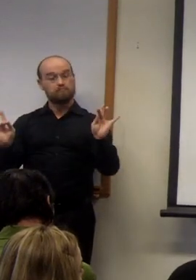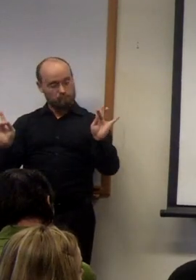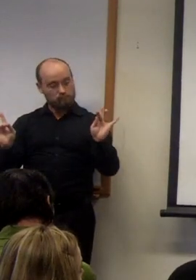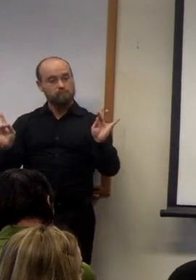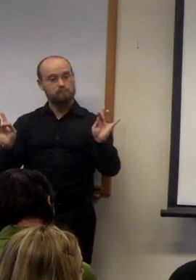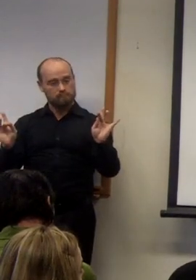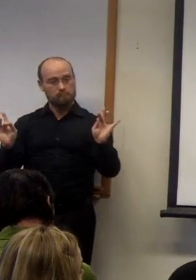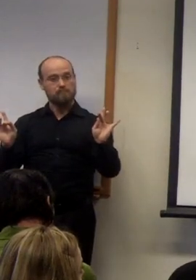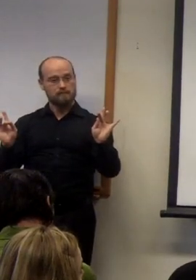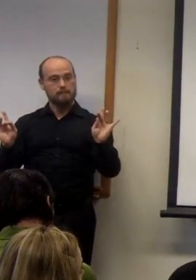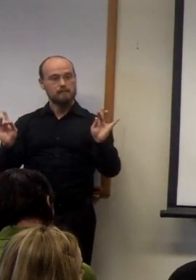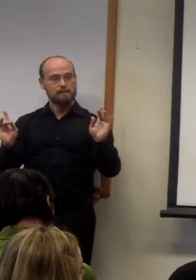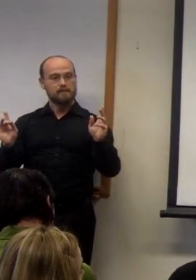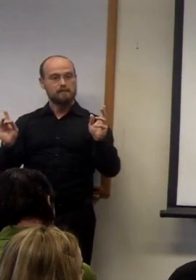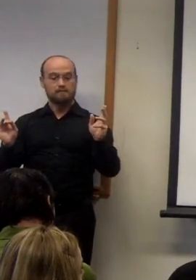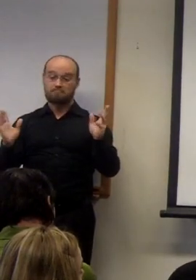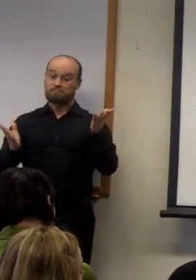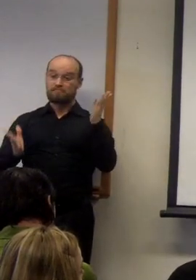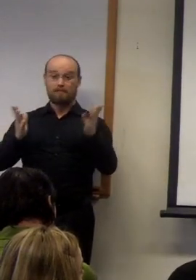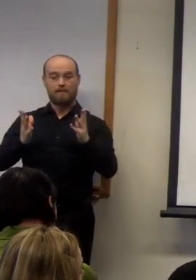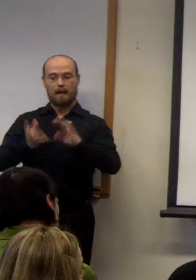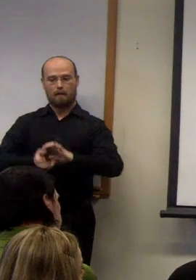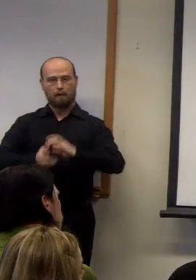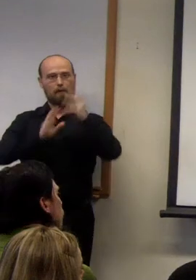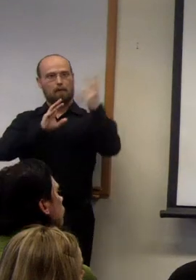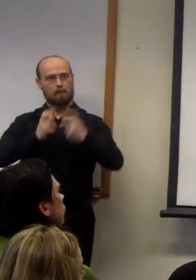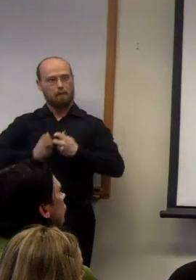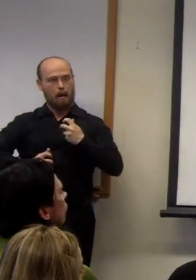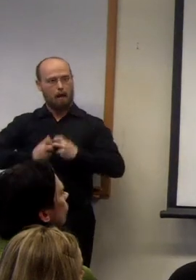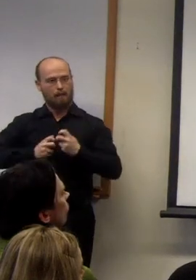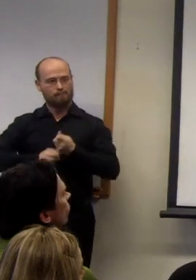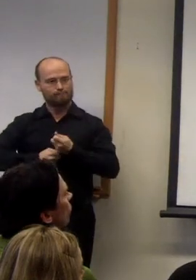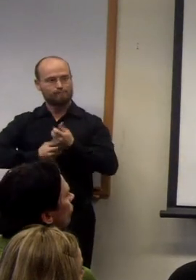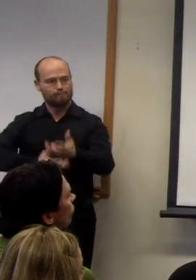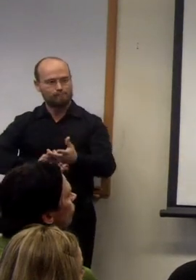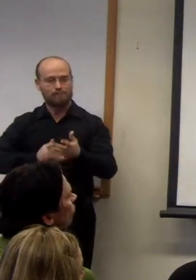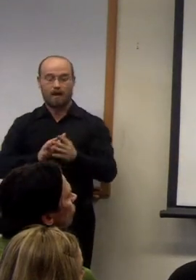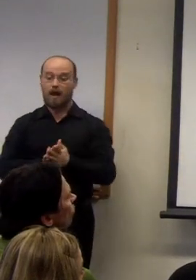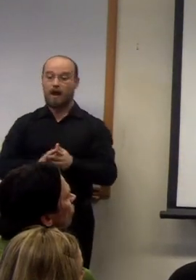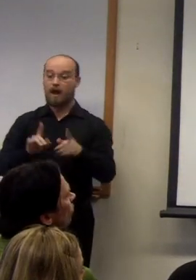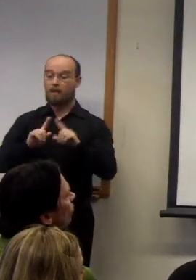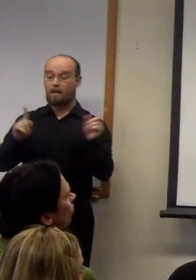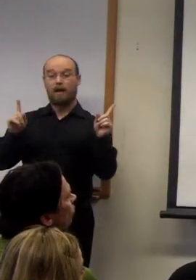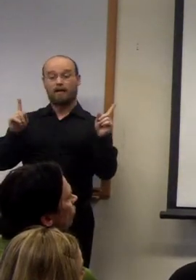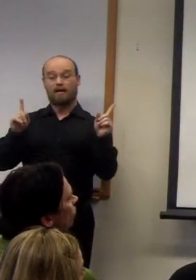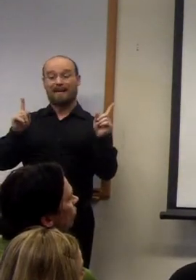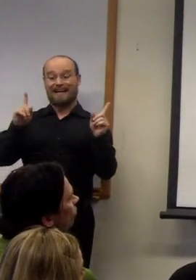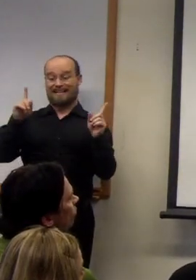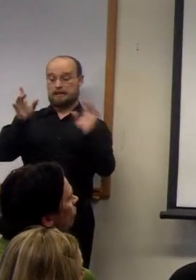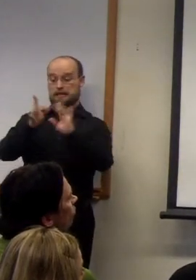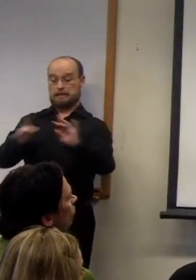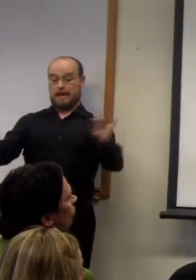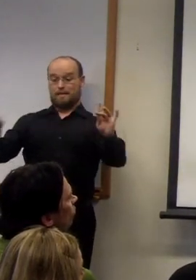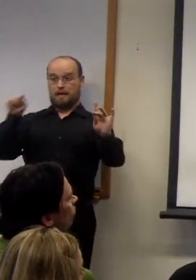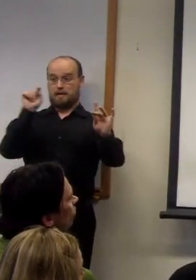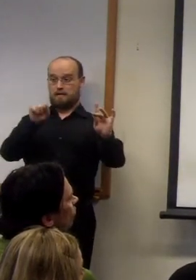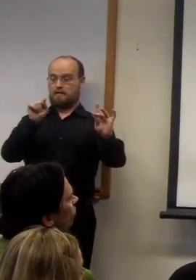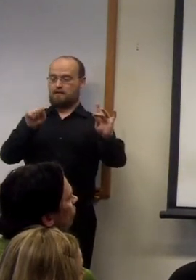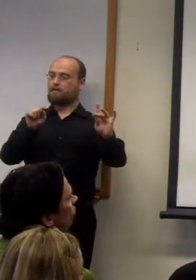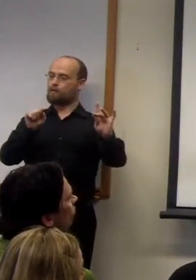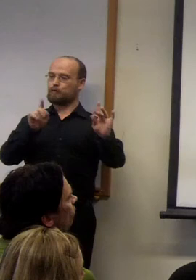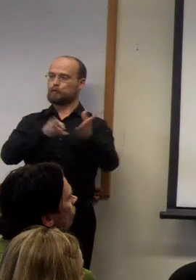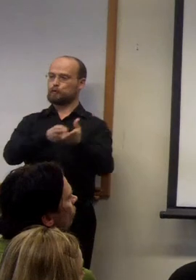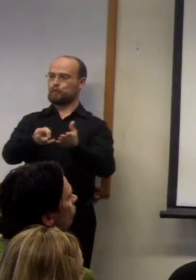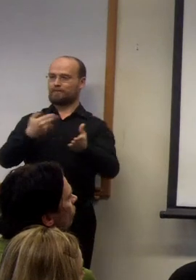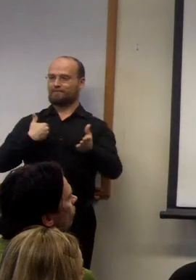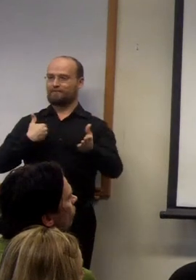And it's potentially problematic. But I think there is a huge grain of truth in this. In that, essentially, this